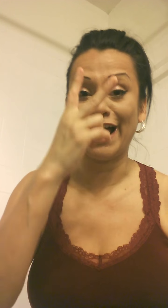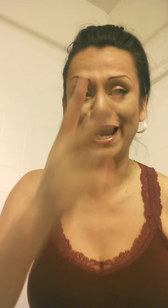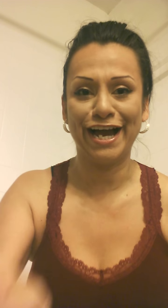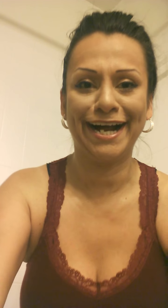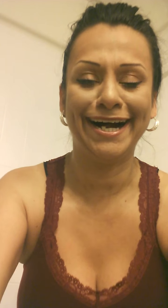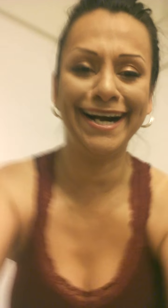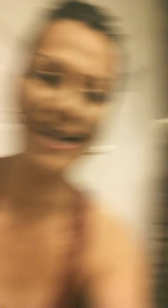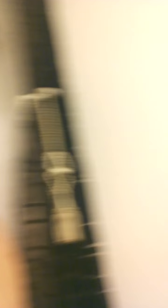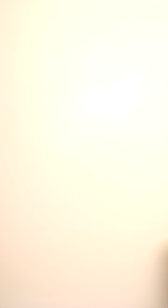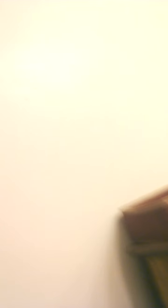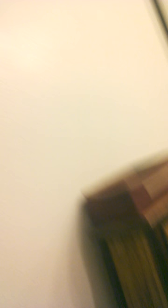Look.